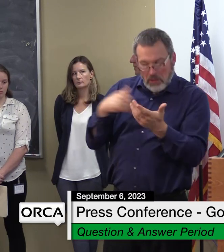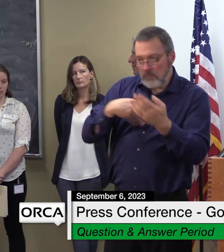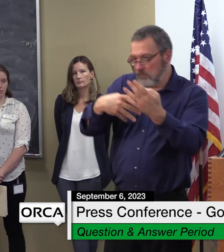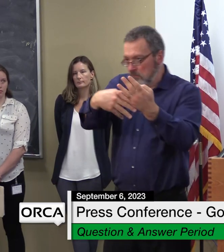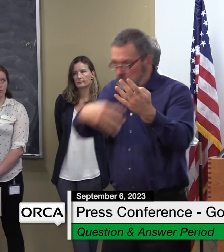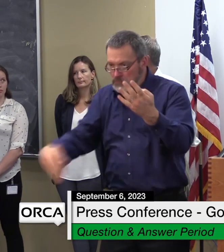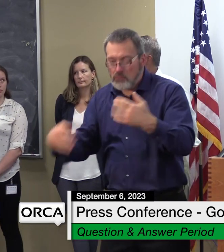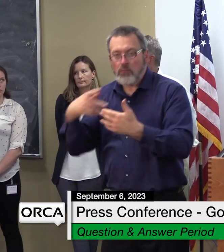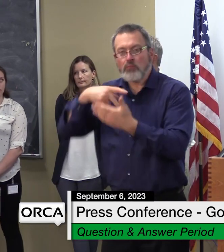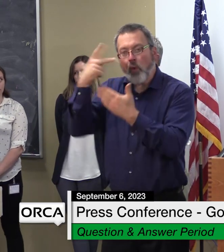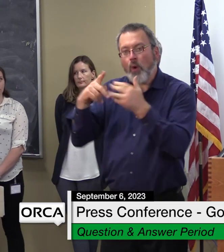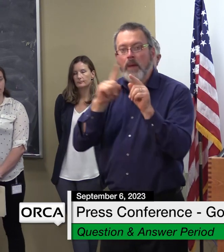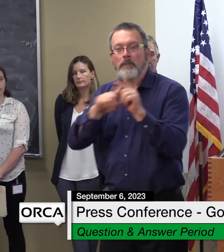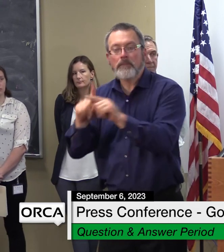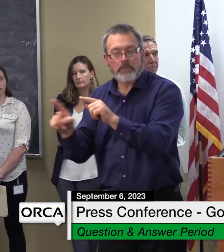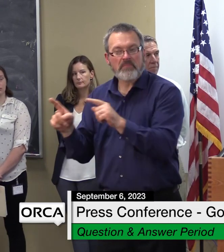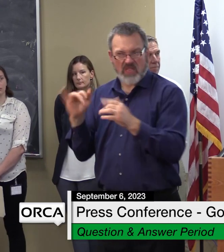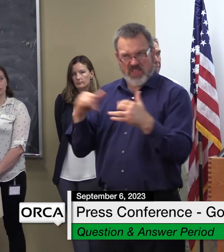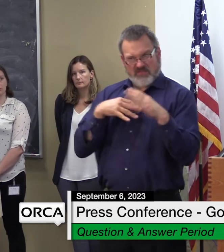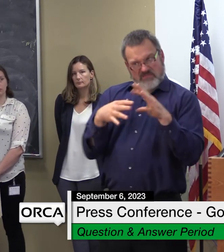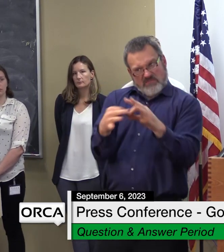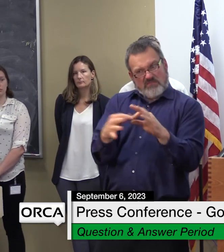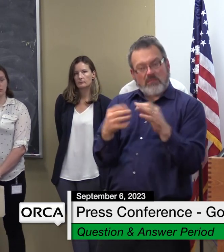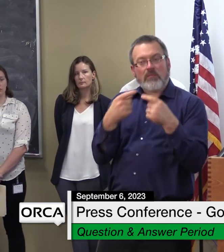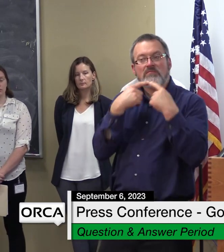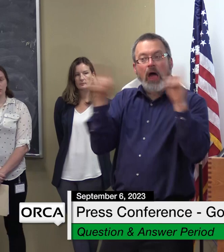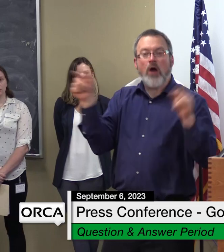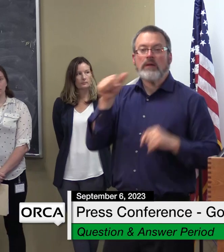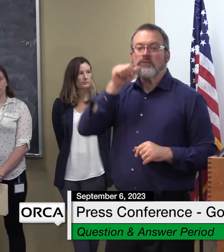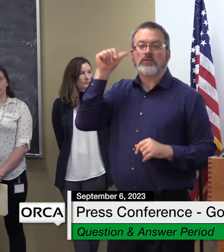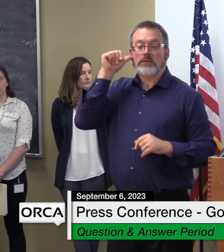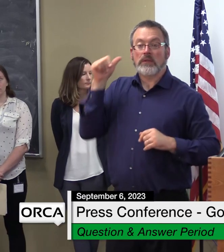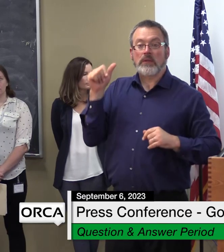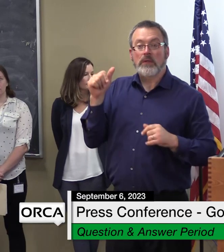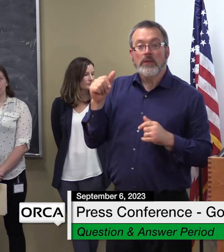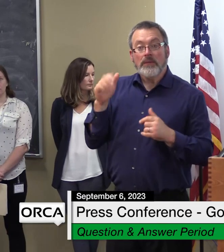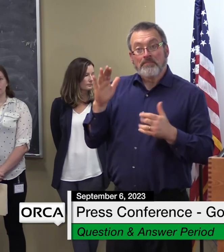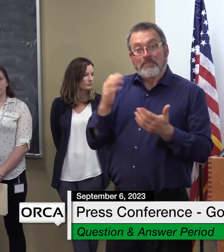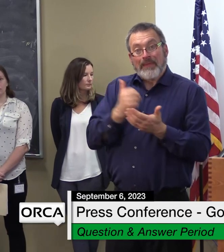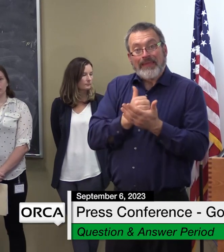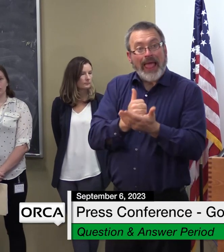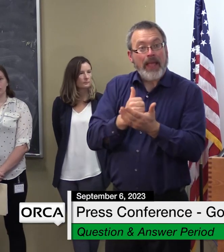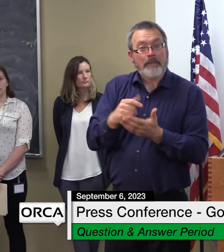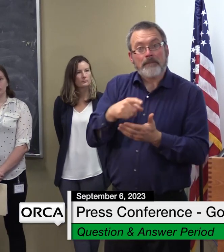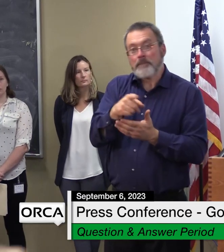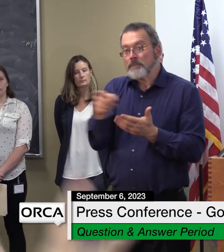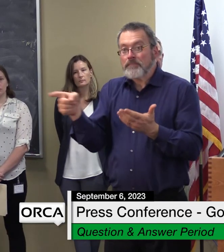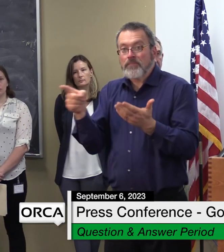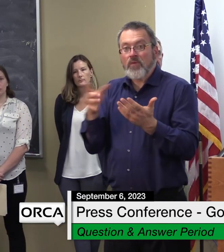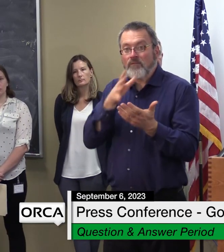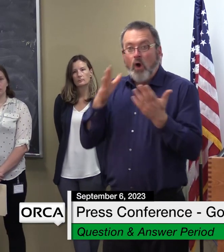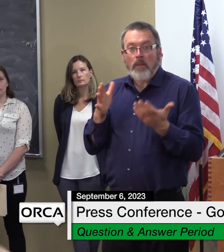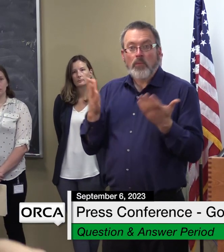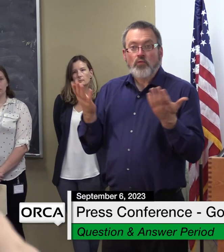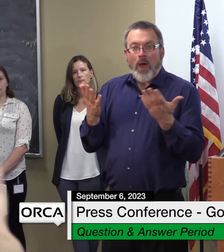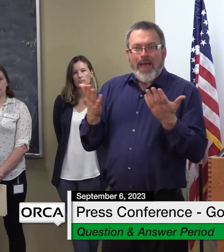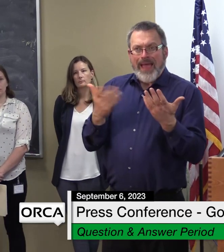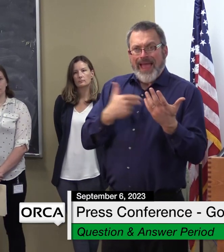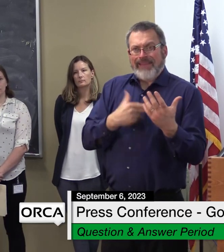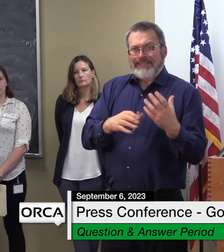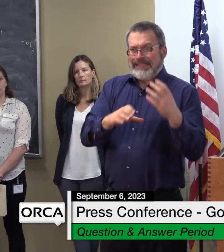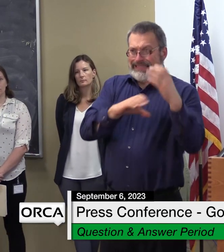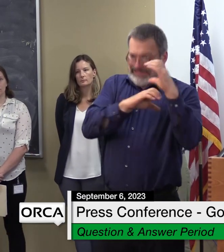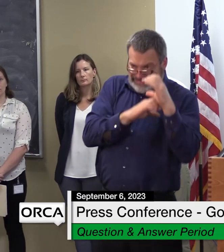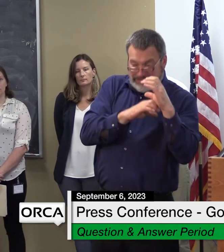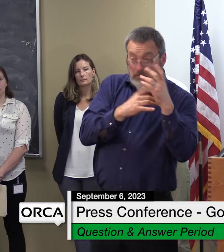this declaration, and it may help them. They may be able to refinance some debt they already have at a more favorable rate,